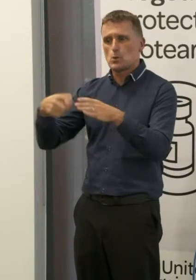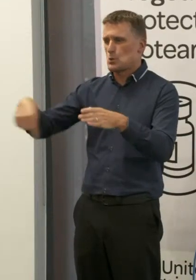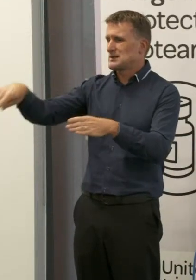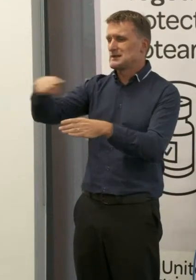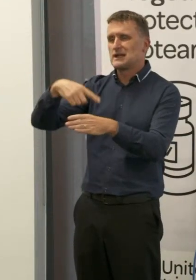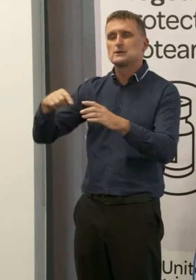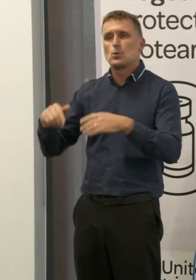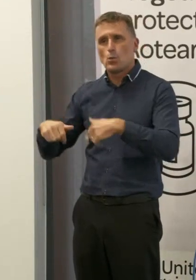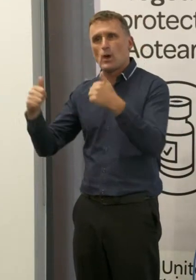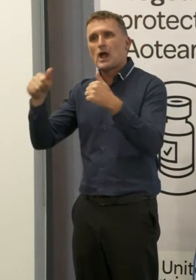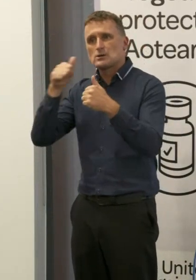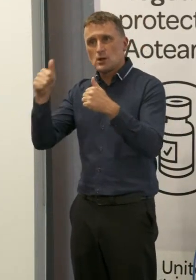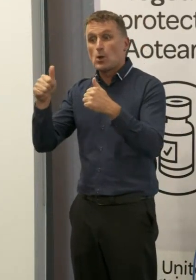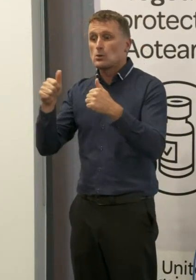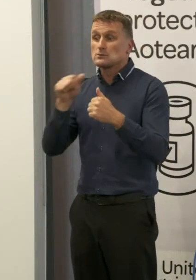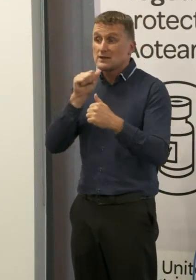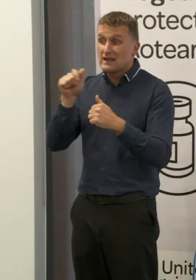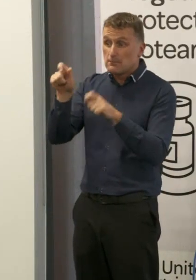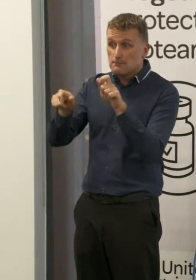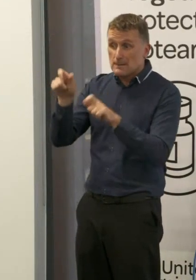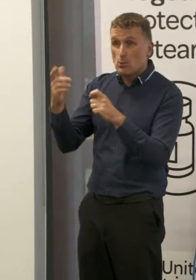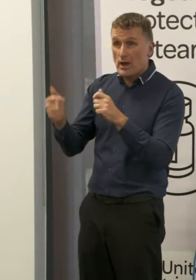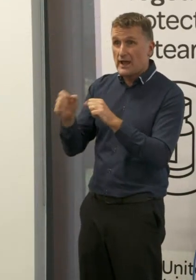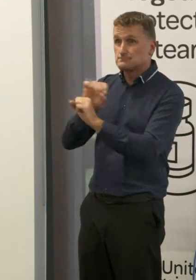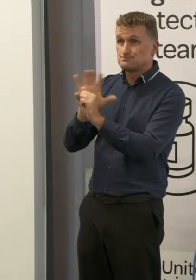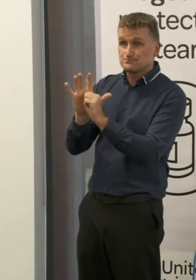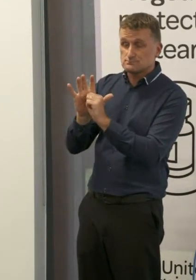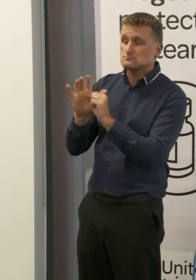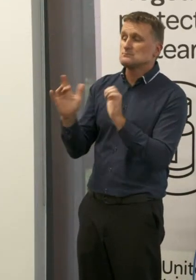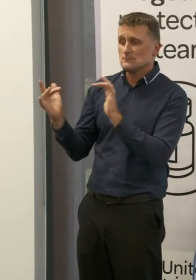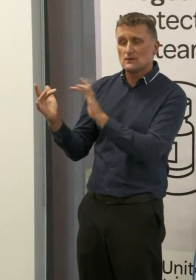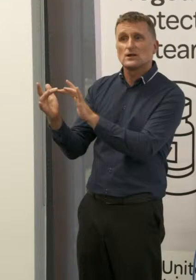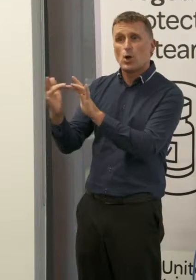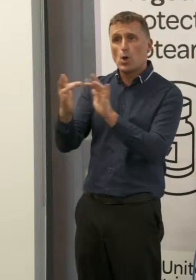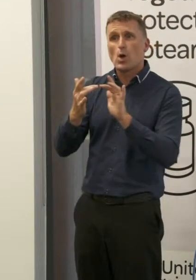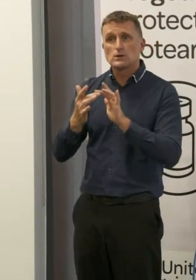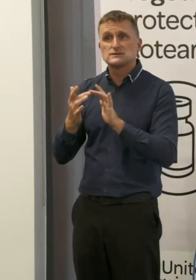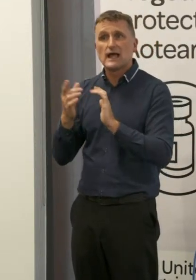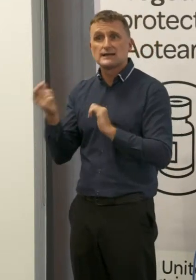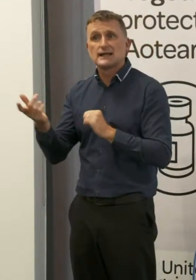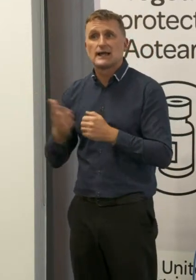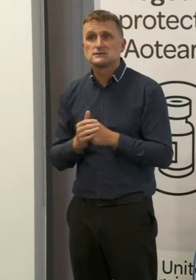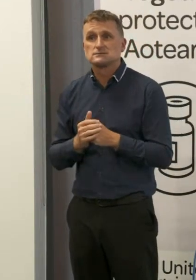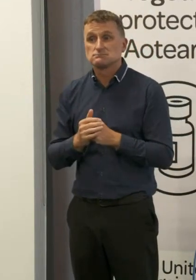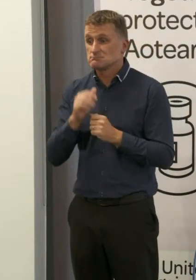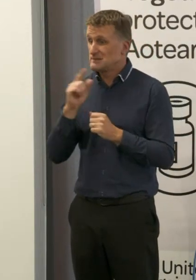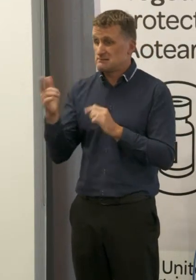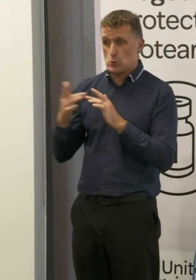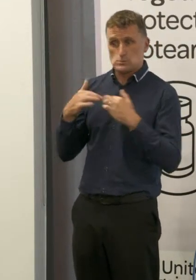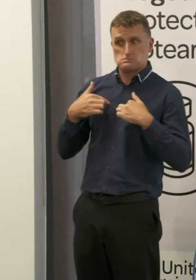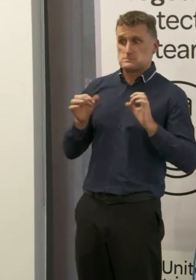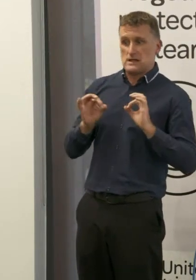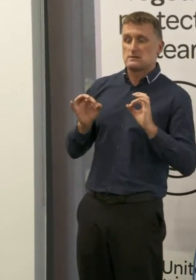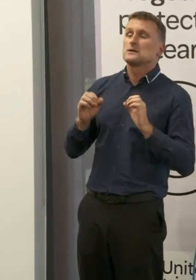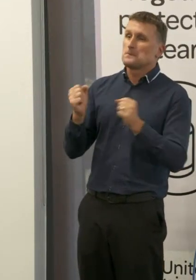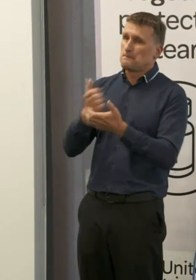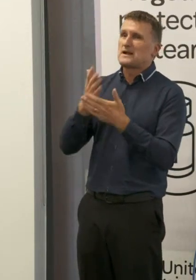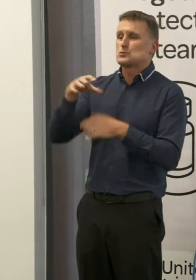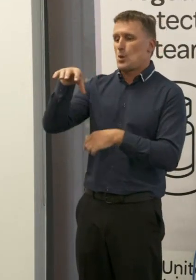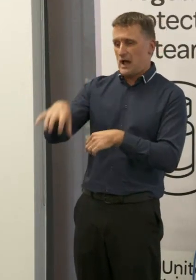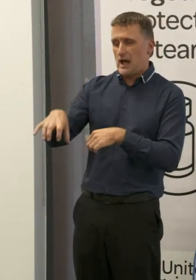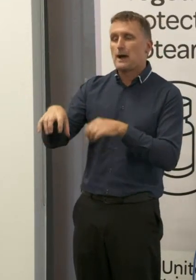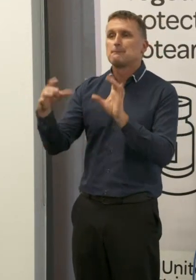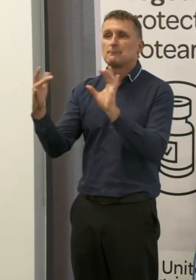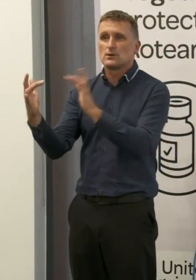those communities to contact people where we can't see any evidence that they've been able to interact with us. So just coming through to